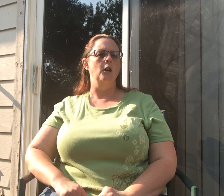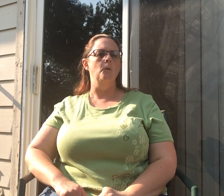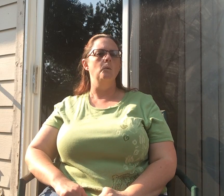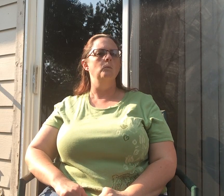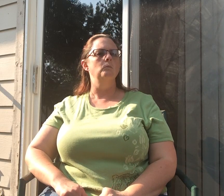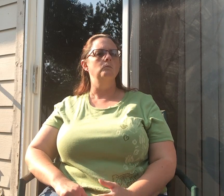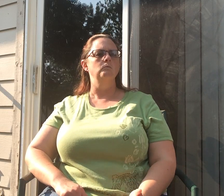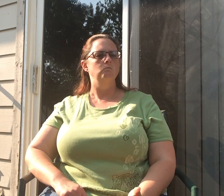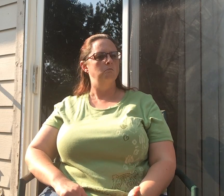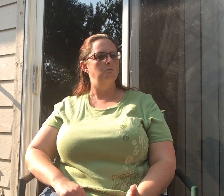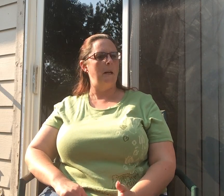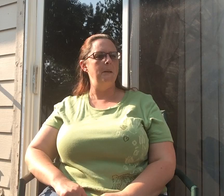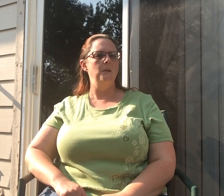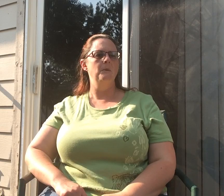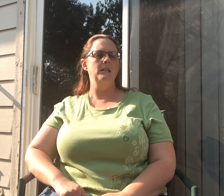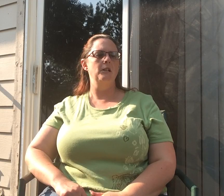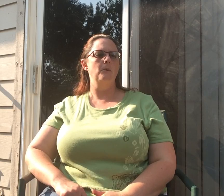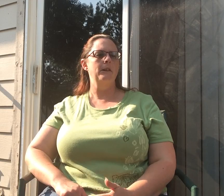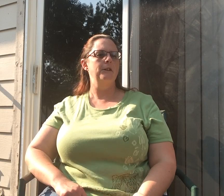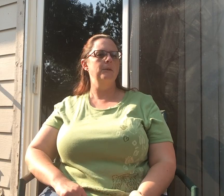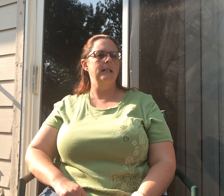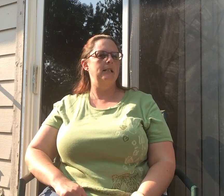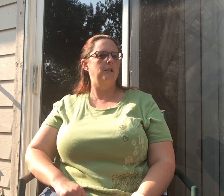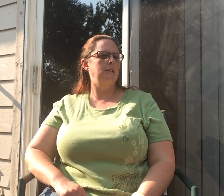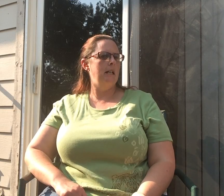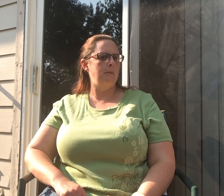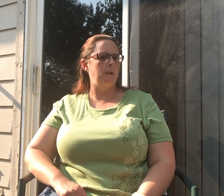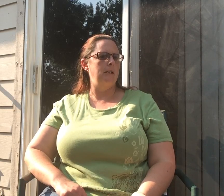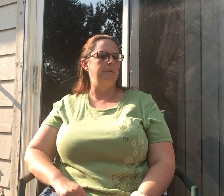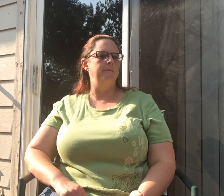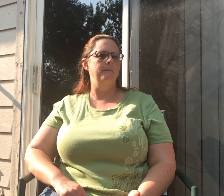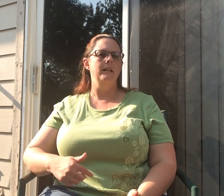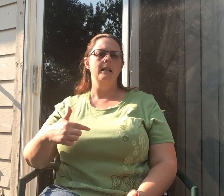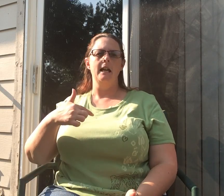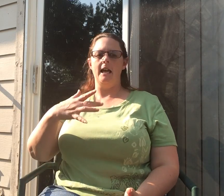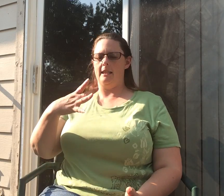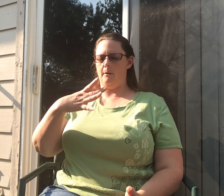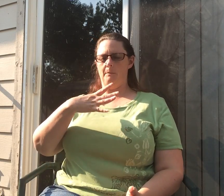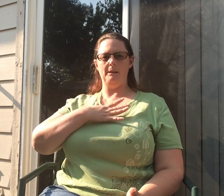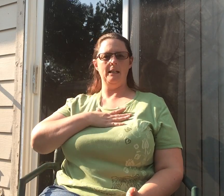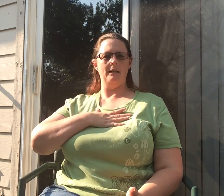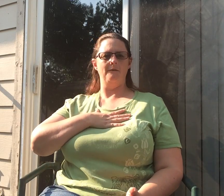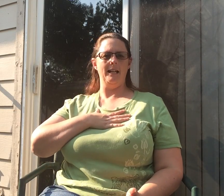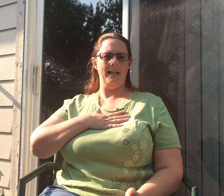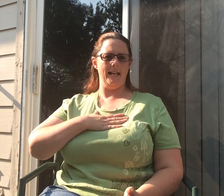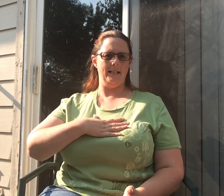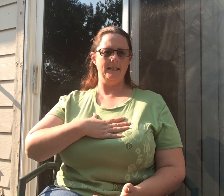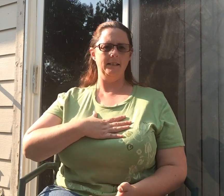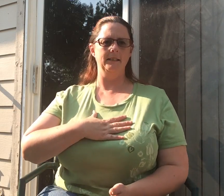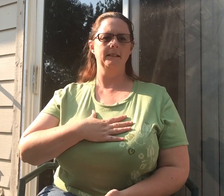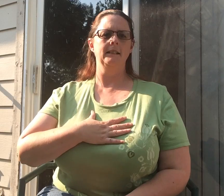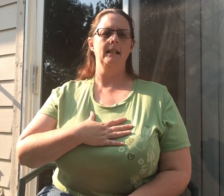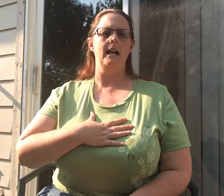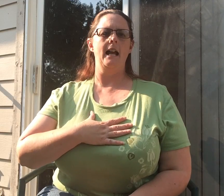So maybe you want to know whether you like to go to the library. And that would be a flat hand.